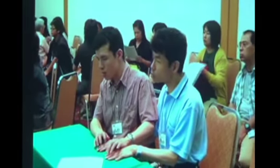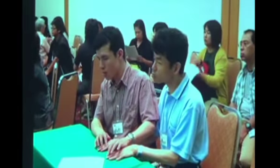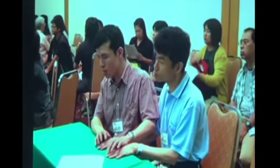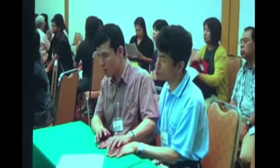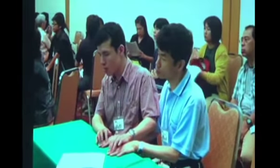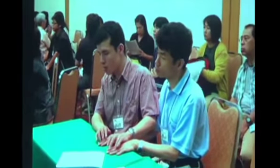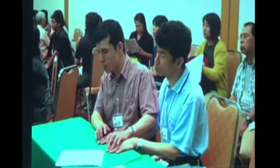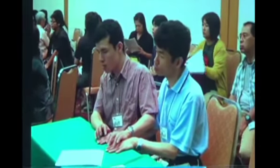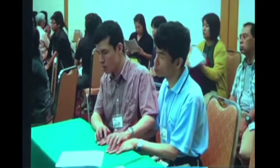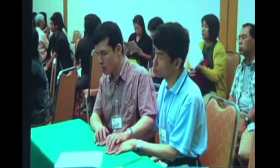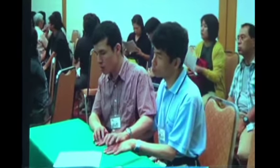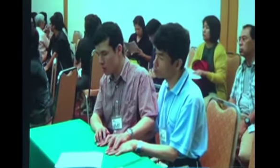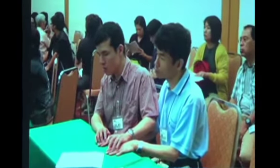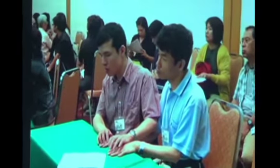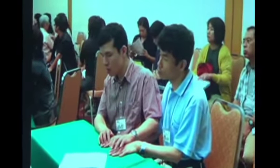Don't worry.